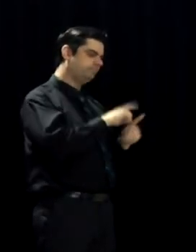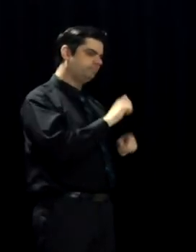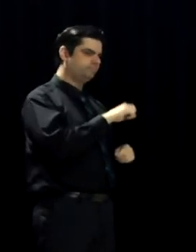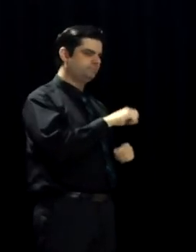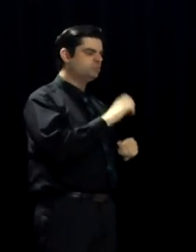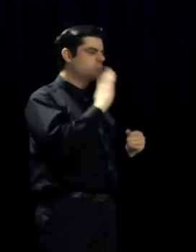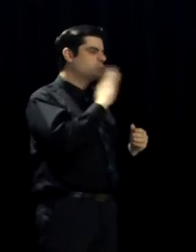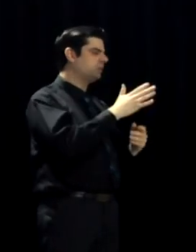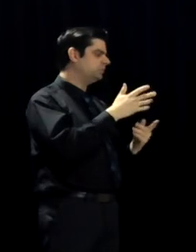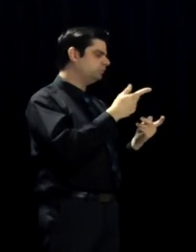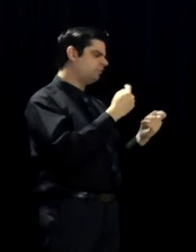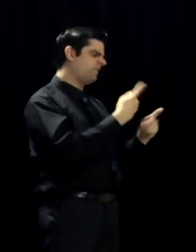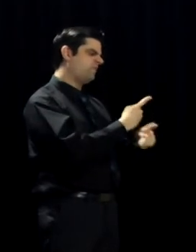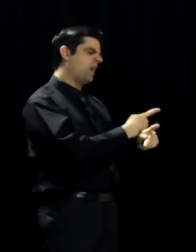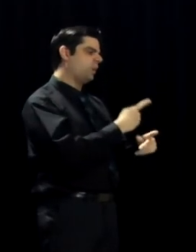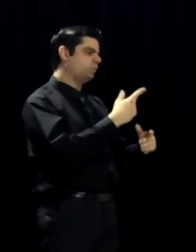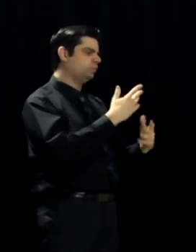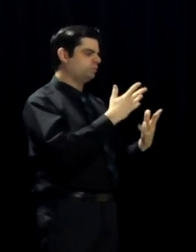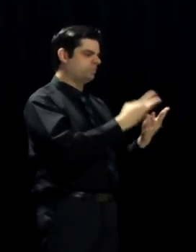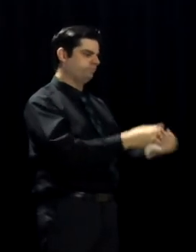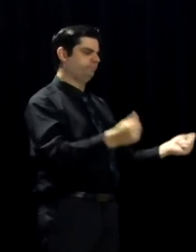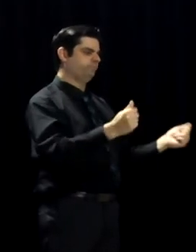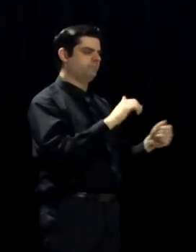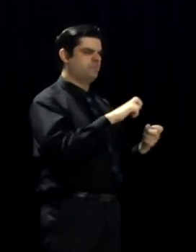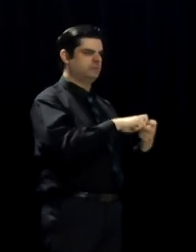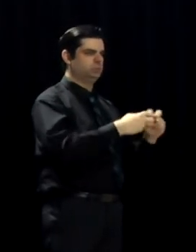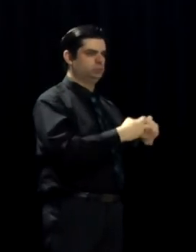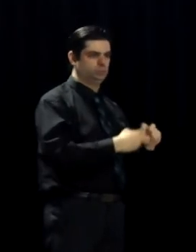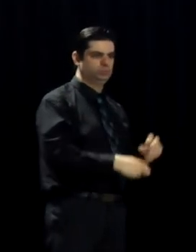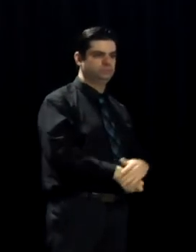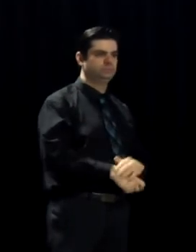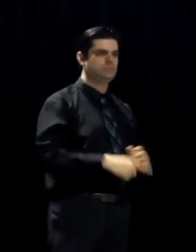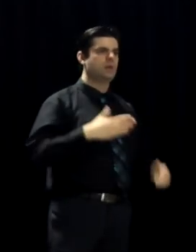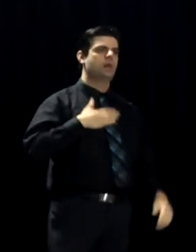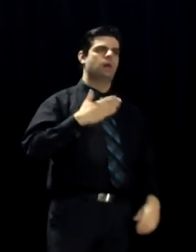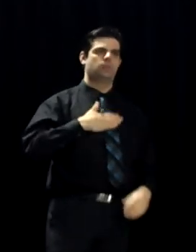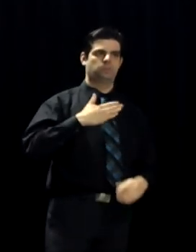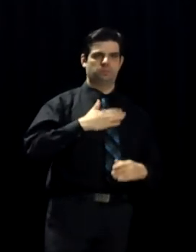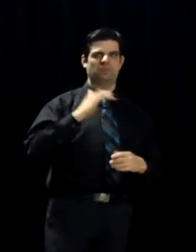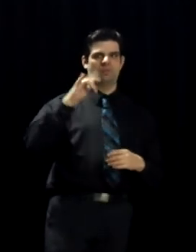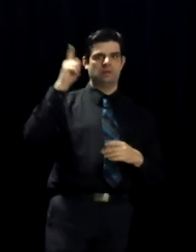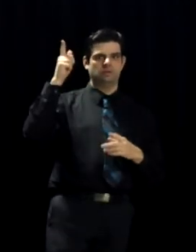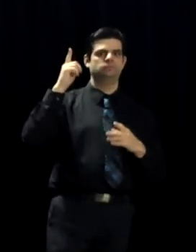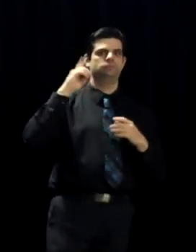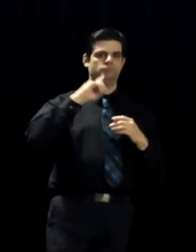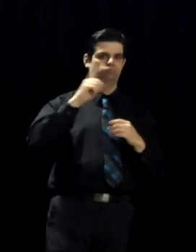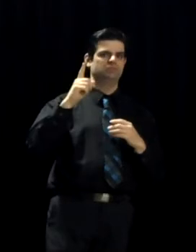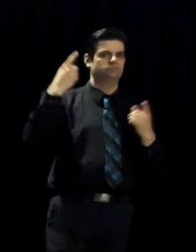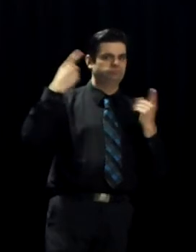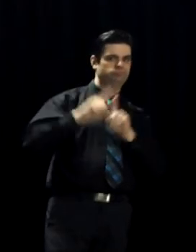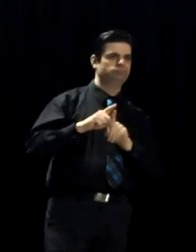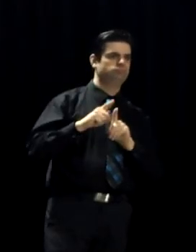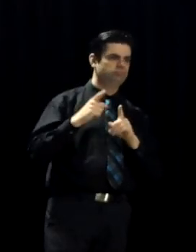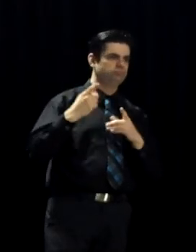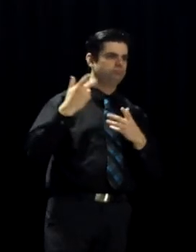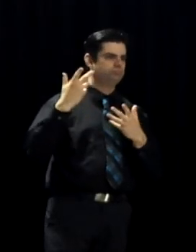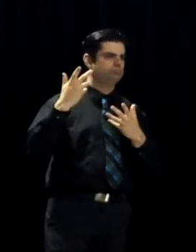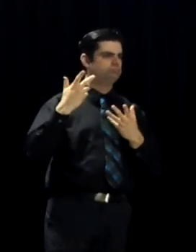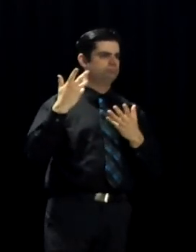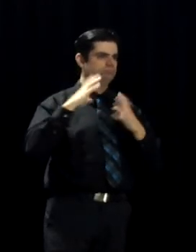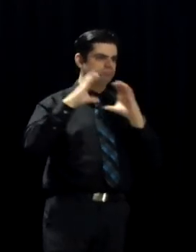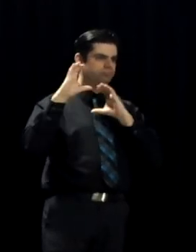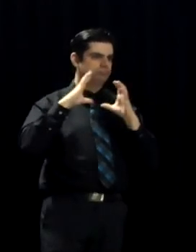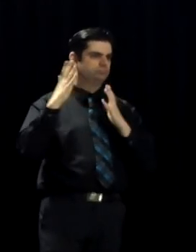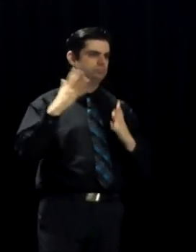So it was good to talk to the governor, recognizing that this is an issue, not just in our county, but we're excited about